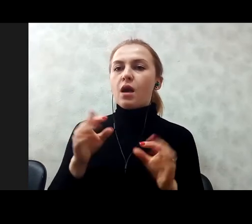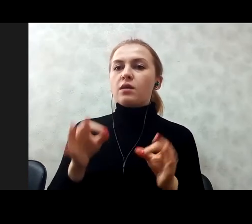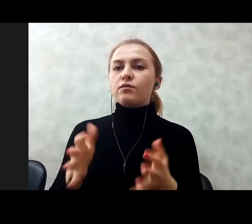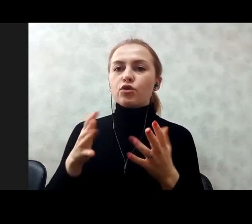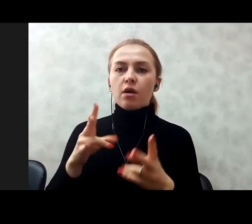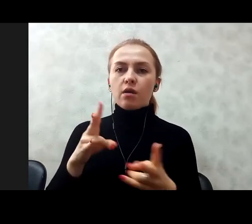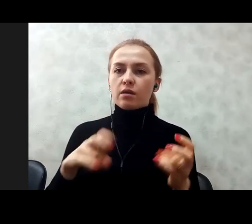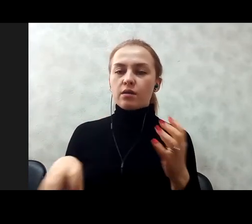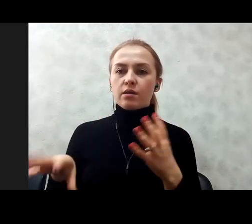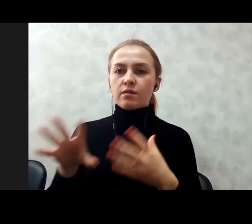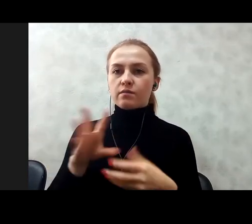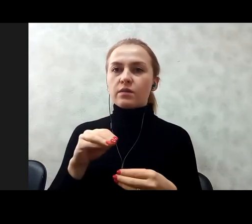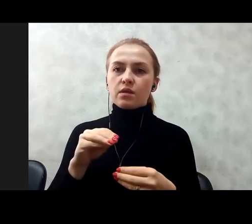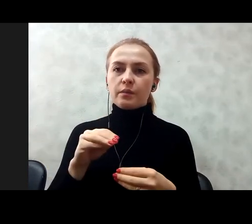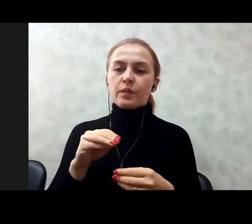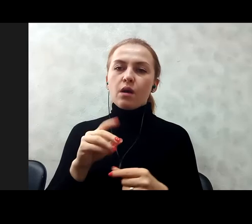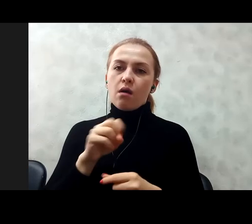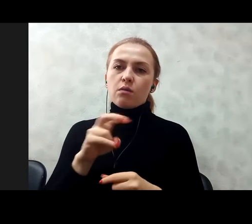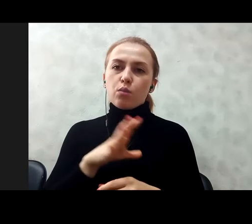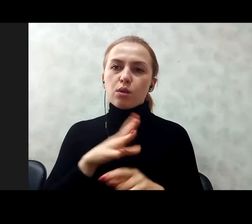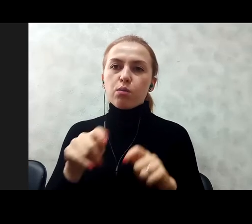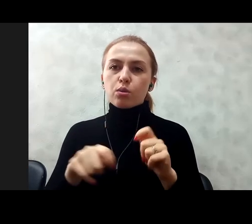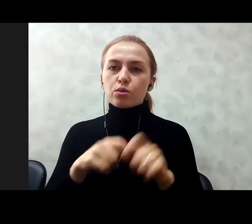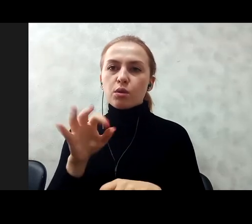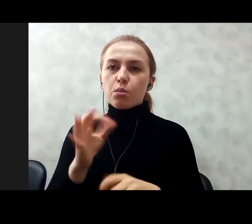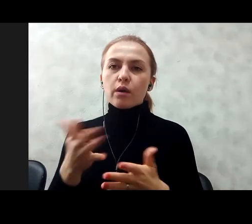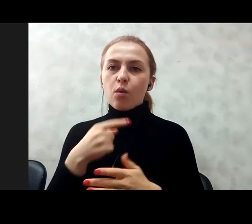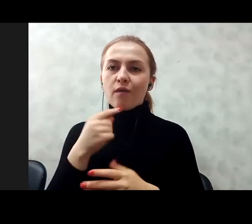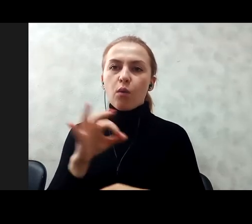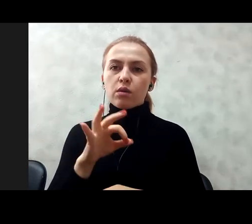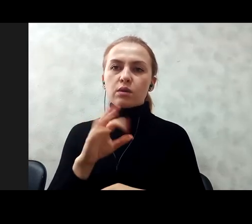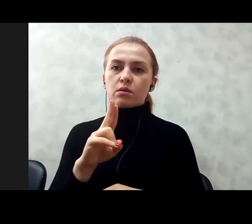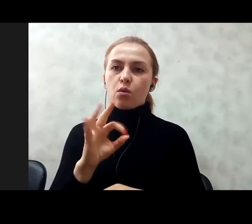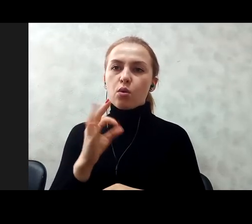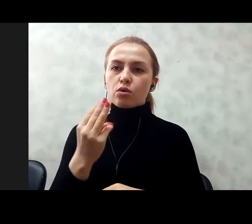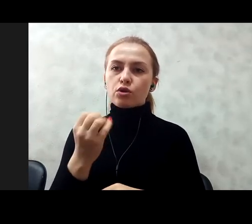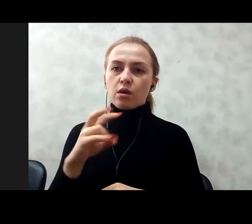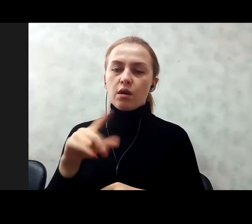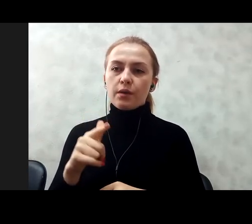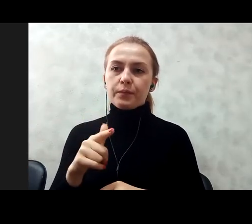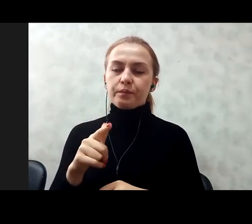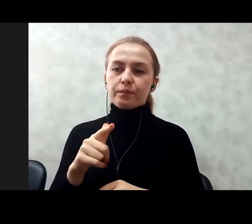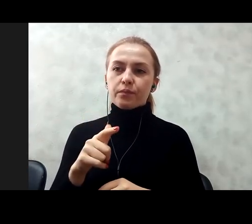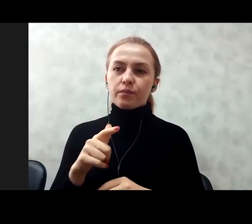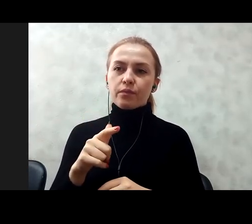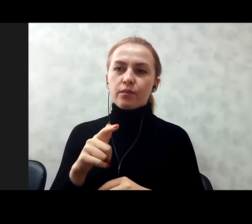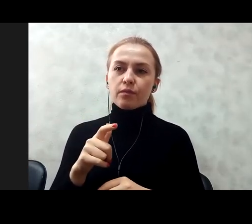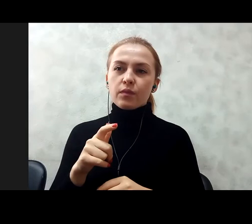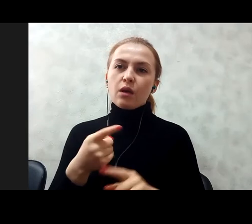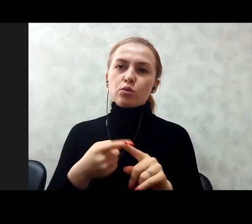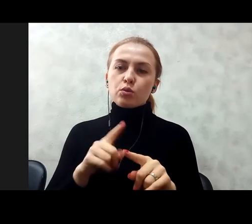requirements. Of course, there were some glitches and wrinkles that we had to